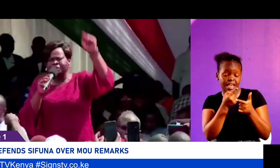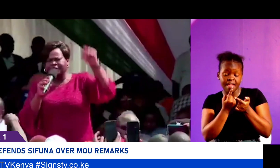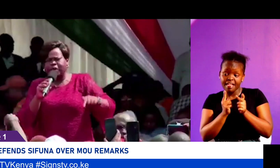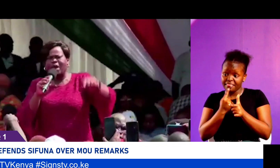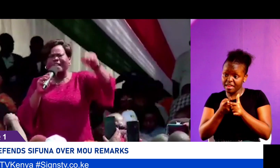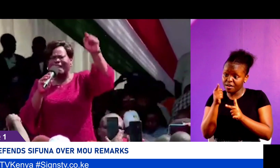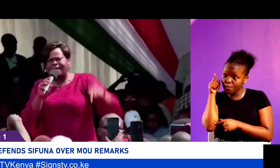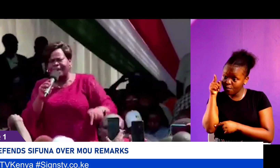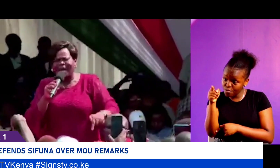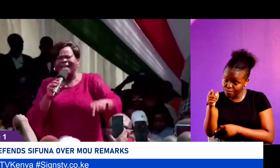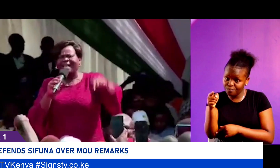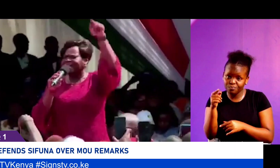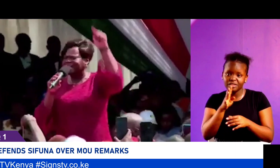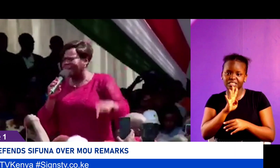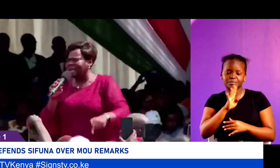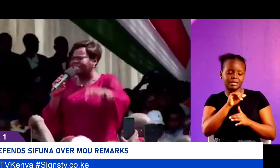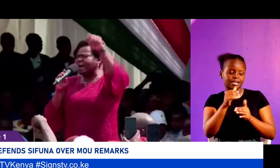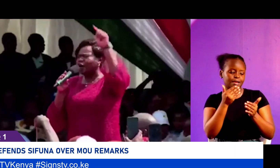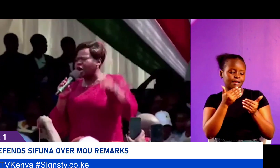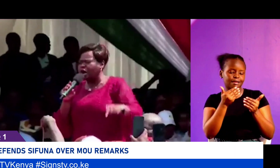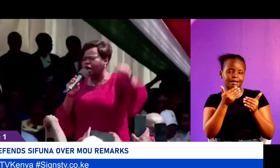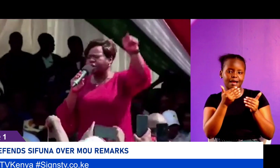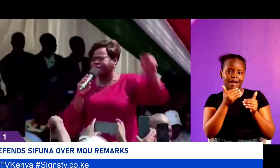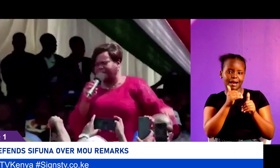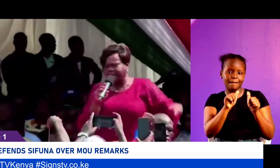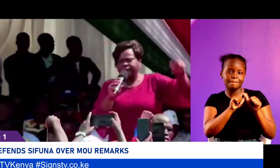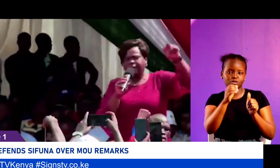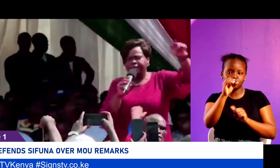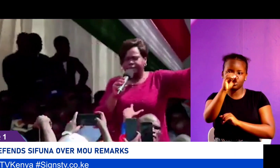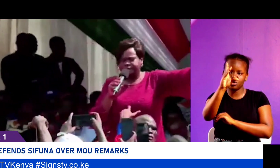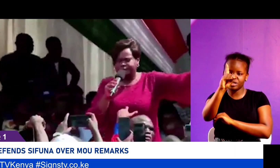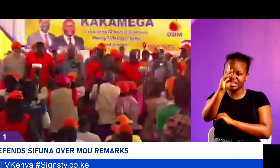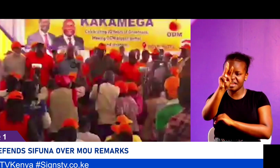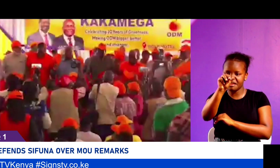huzungumzi kwa niaba ya chama cha ODM.